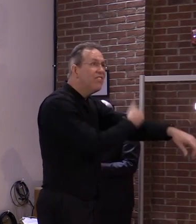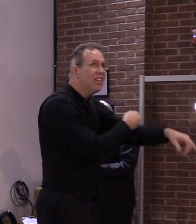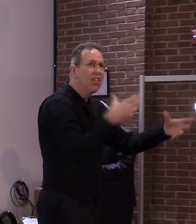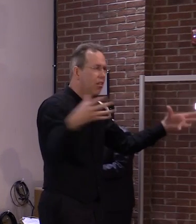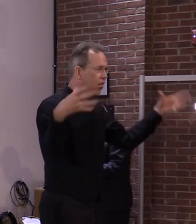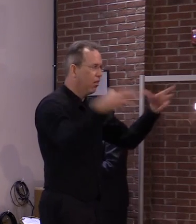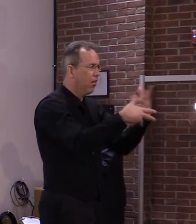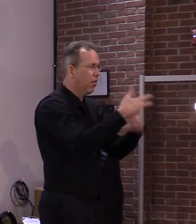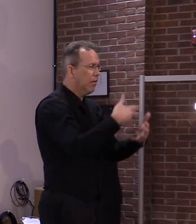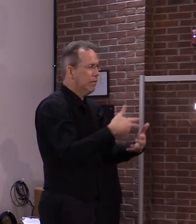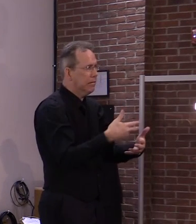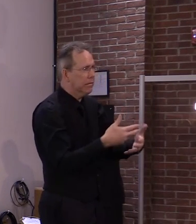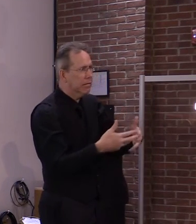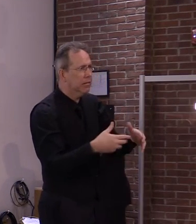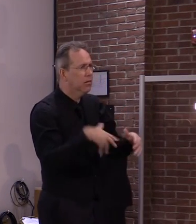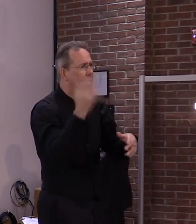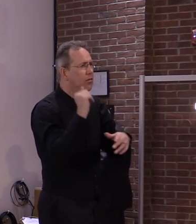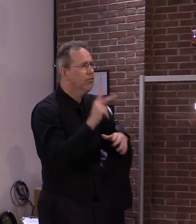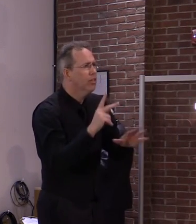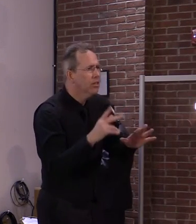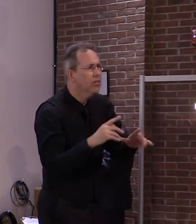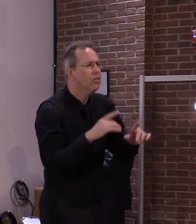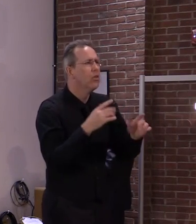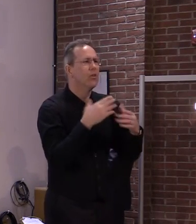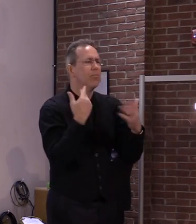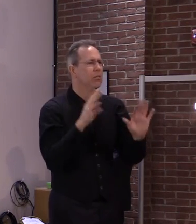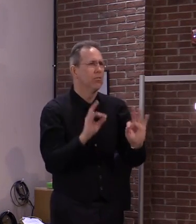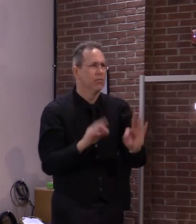All right, thank you. Thank you, Governor. Thank you, Rebecca, for the time.